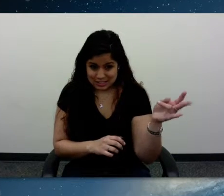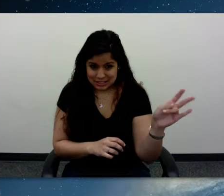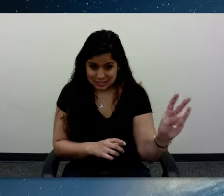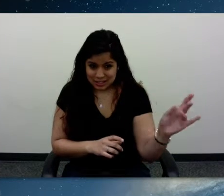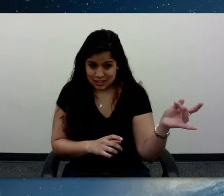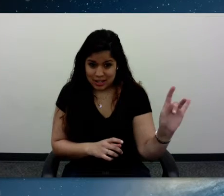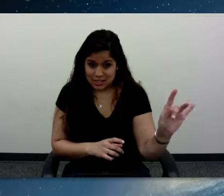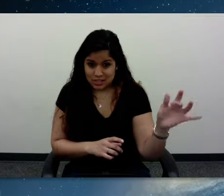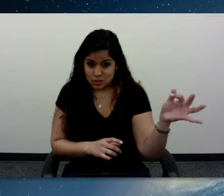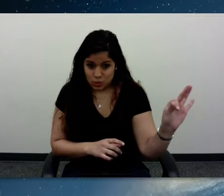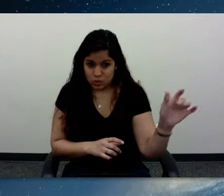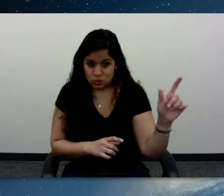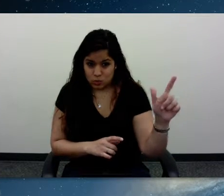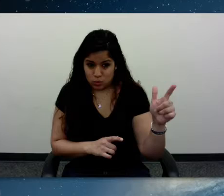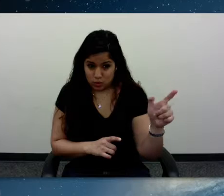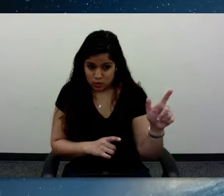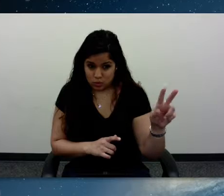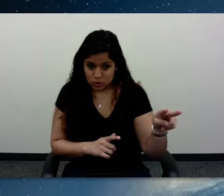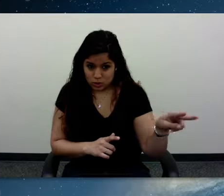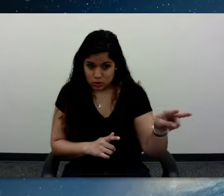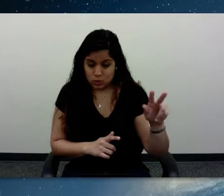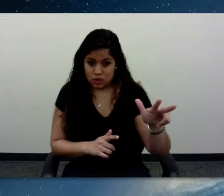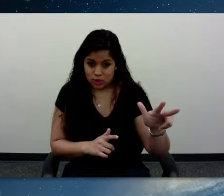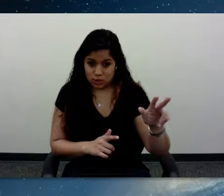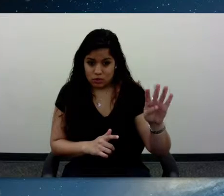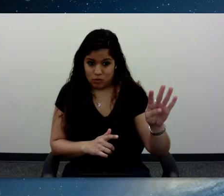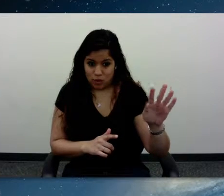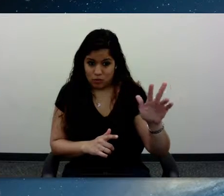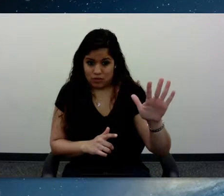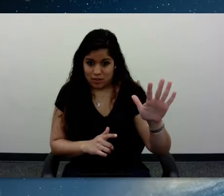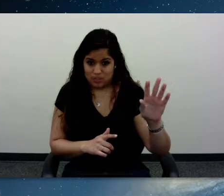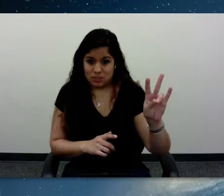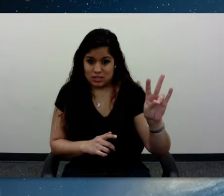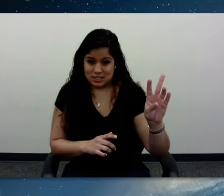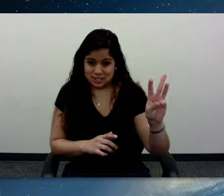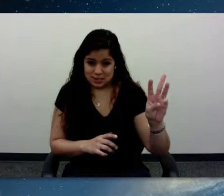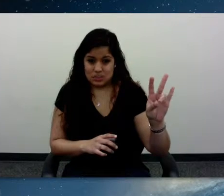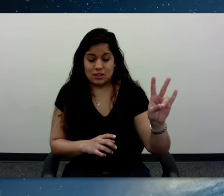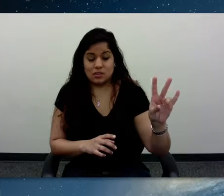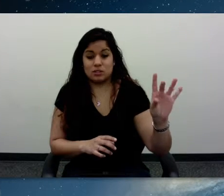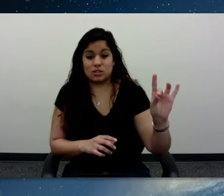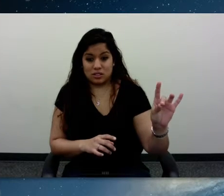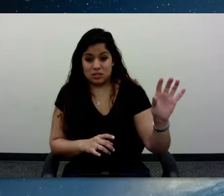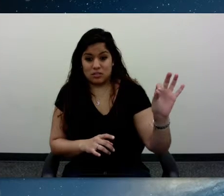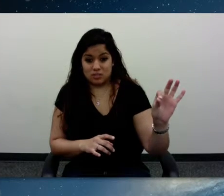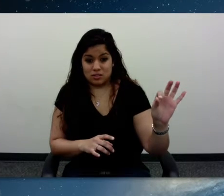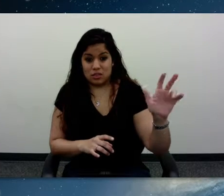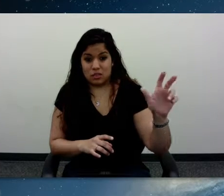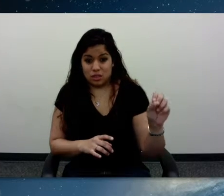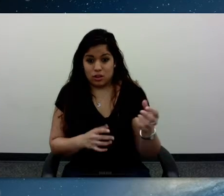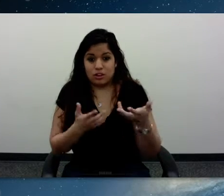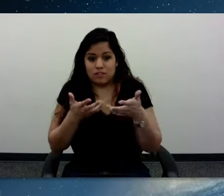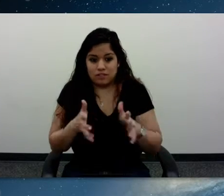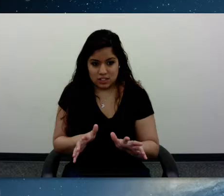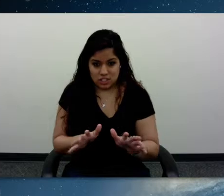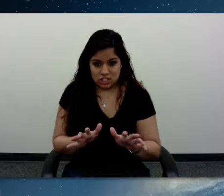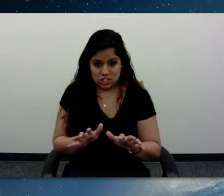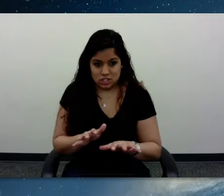17, 18, 19, 20, 21, 22, 23, 24, 25, 26, 27, 28, 29,